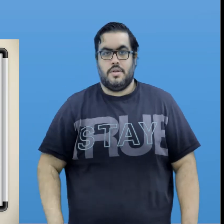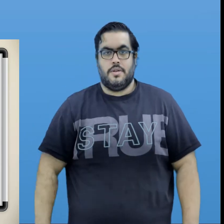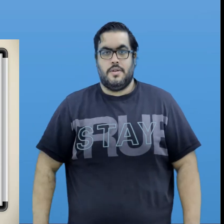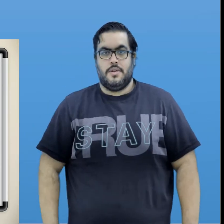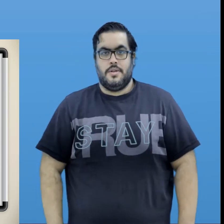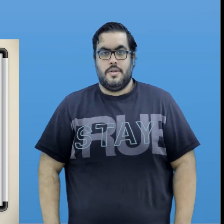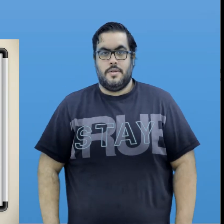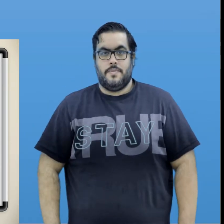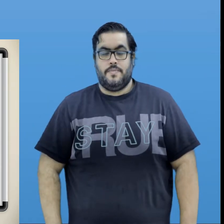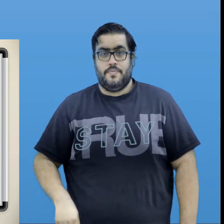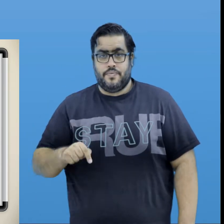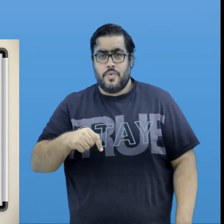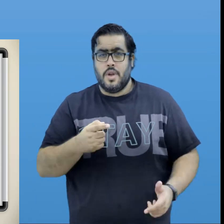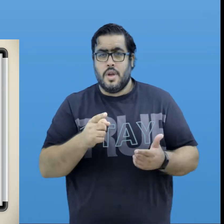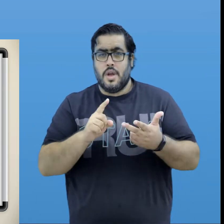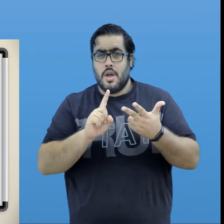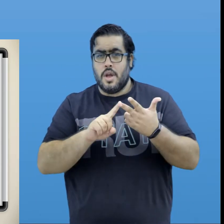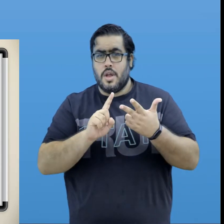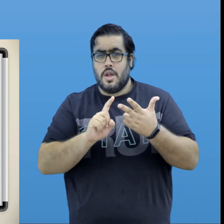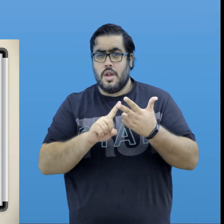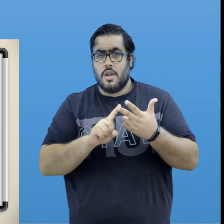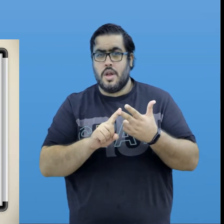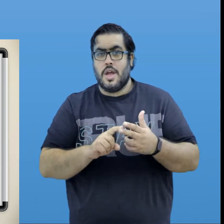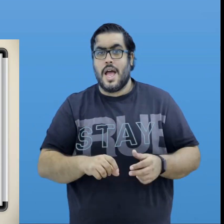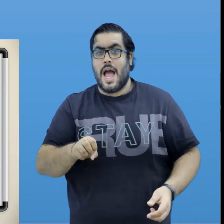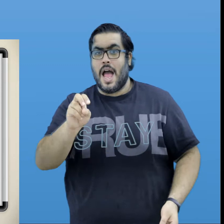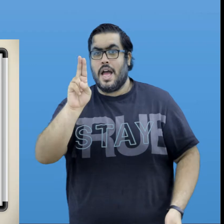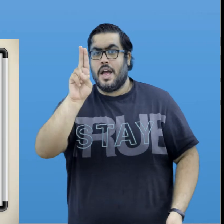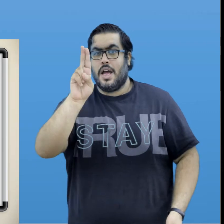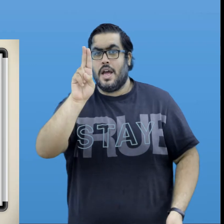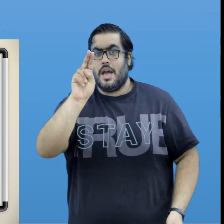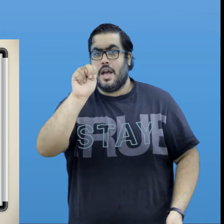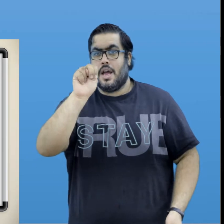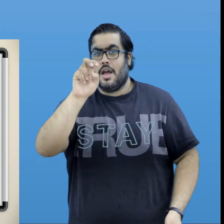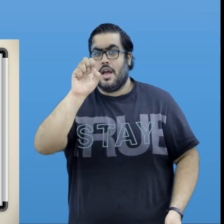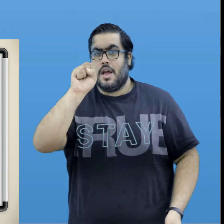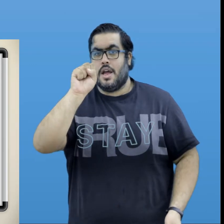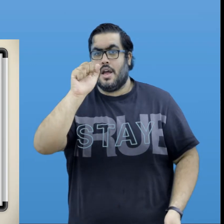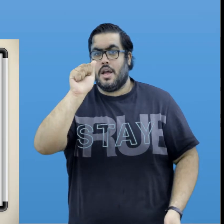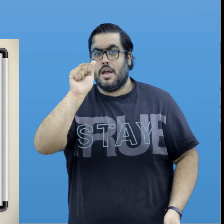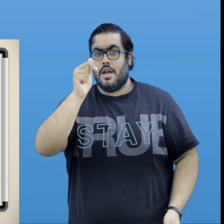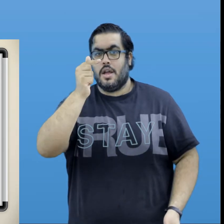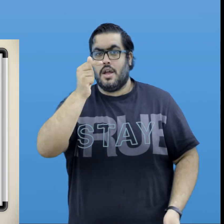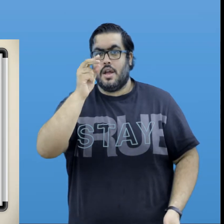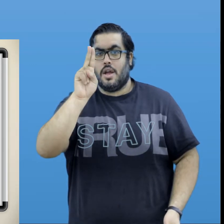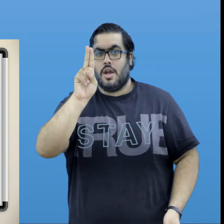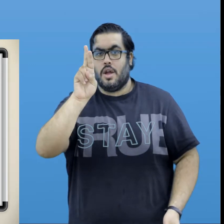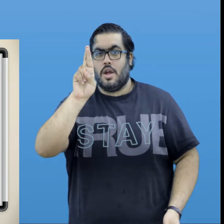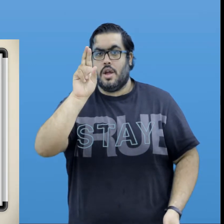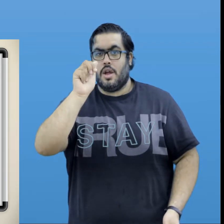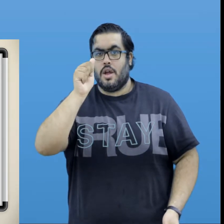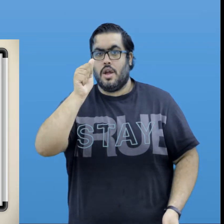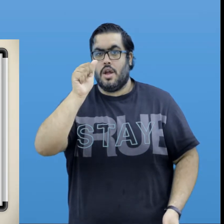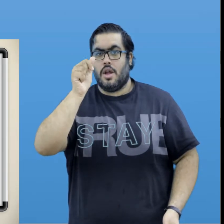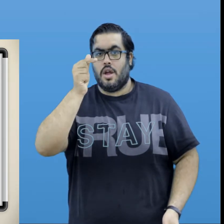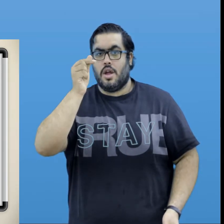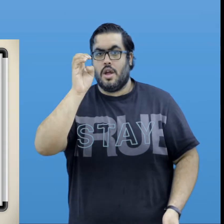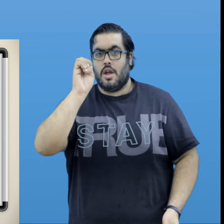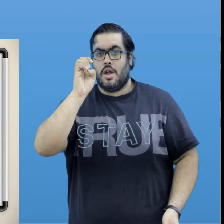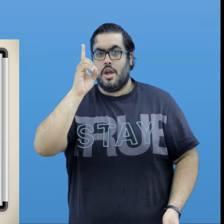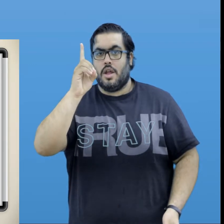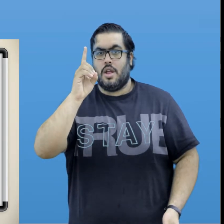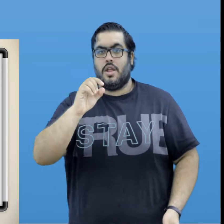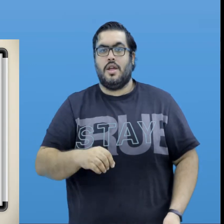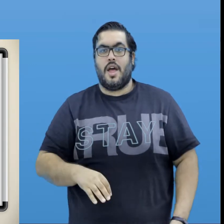We have feed, give, and distribute. The last word we have here is